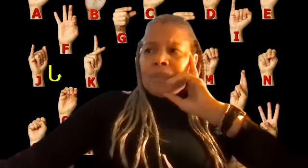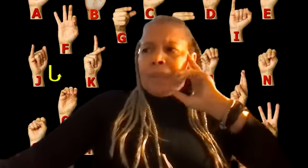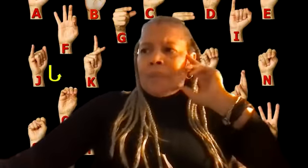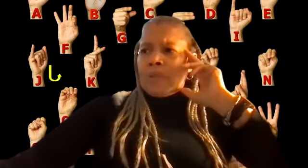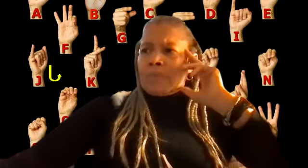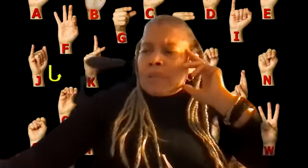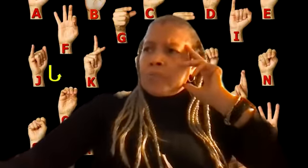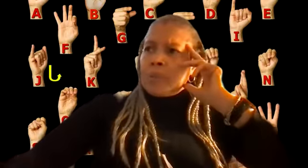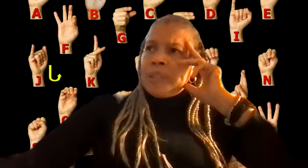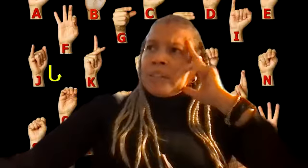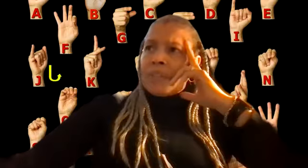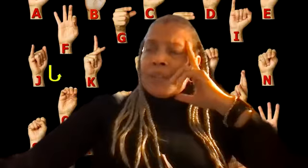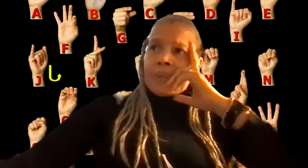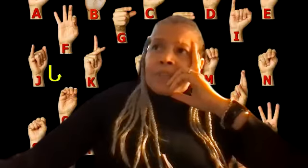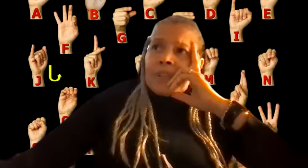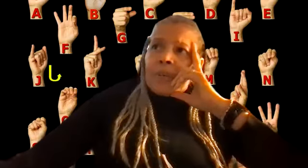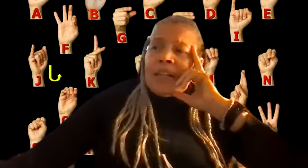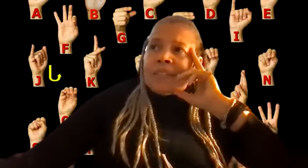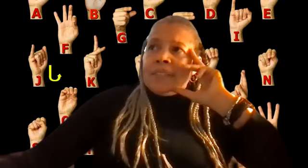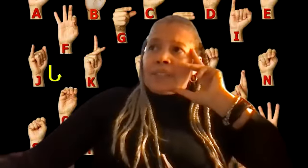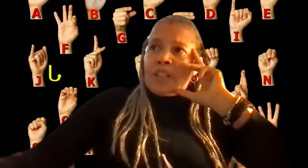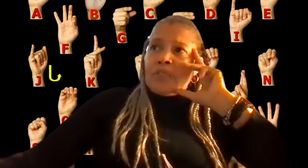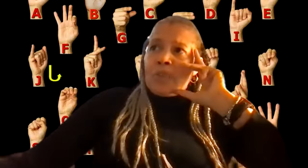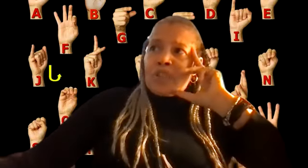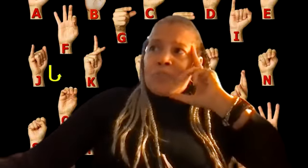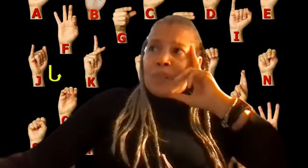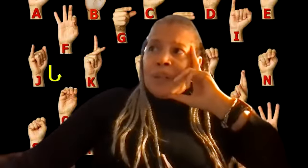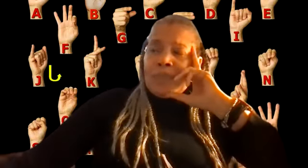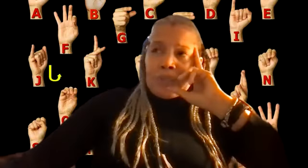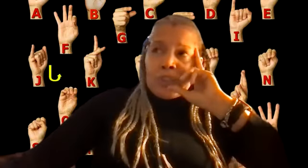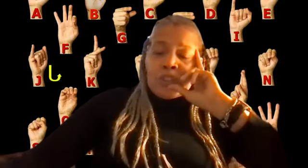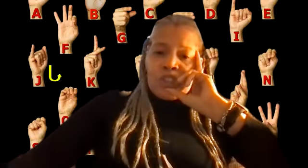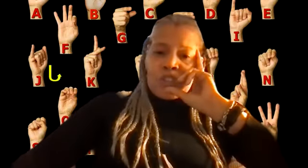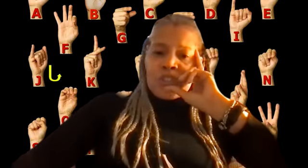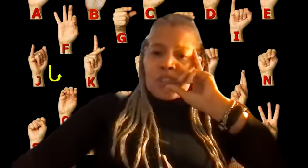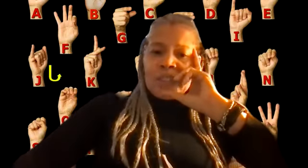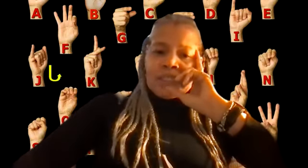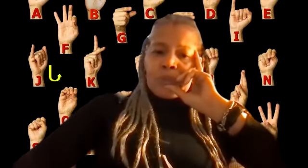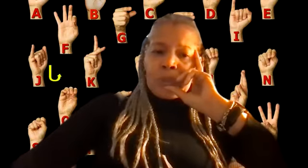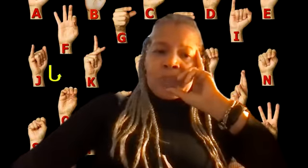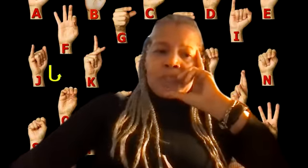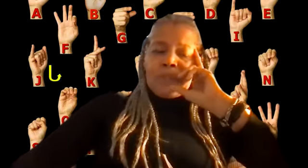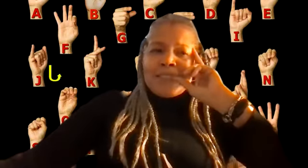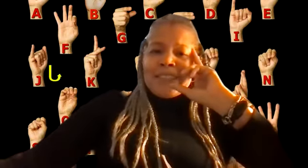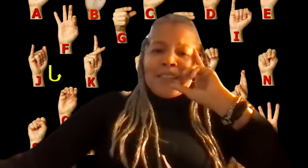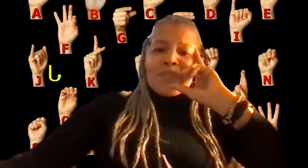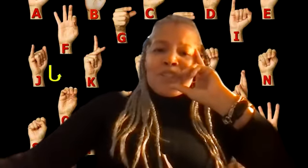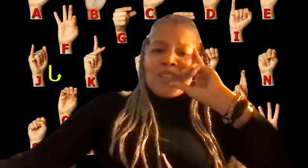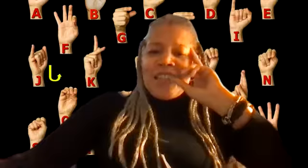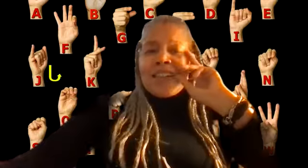we, we ruminated over that word for a while and, you know, trying to figure out what she meant by it, because we just thought she didn't know how to say repeat, but, uh, she said